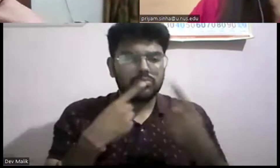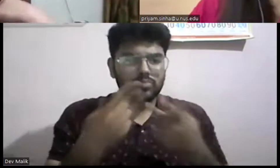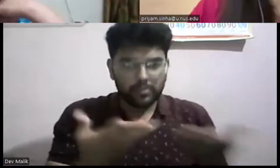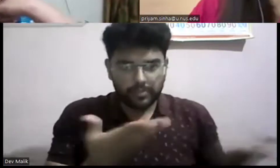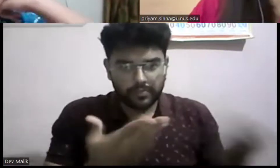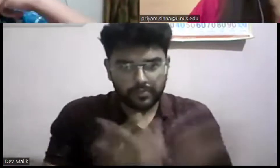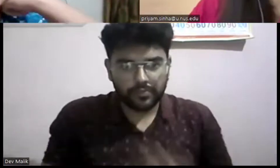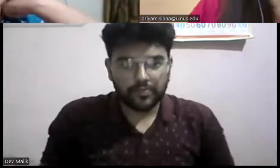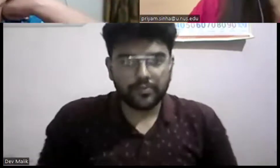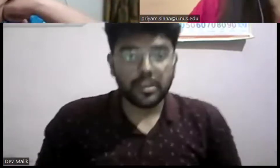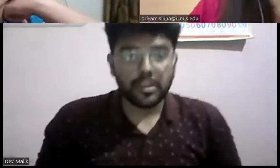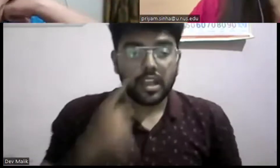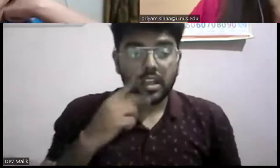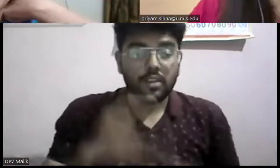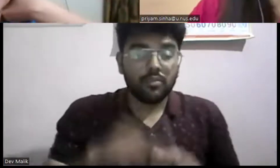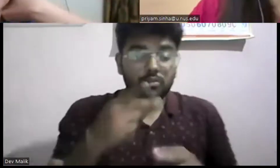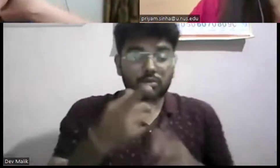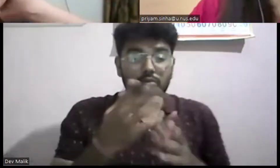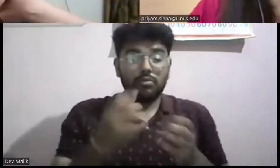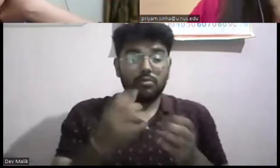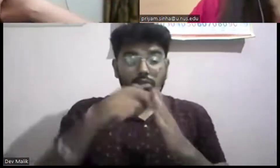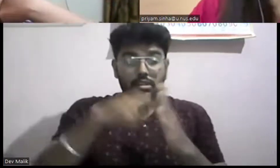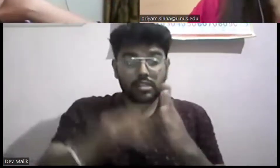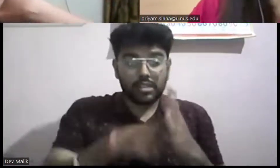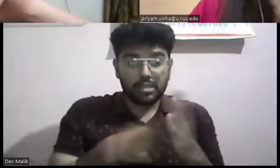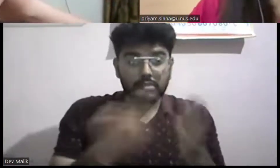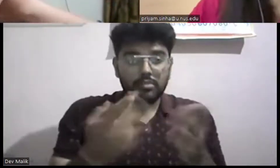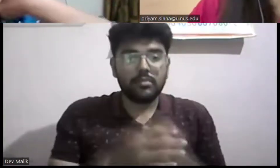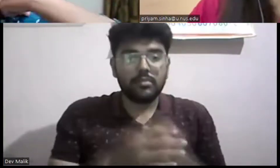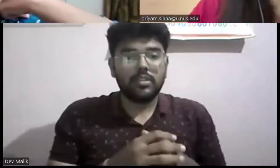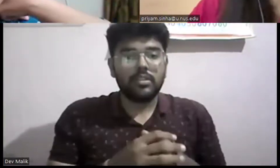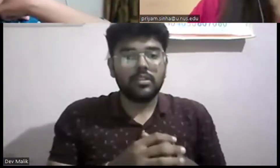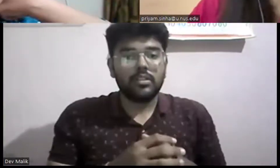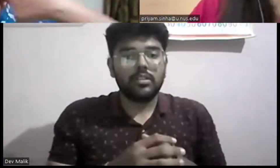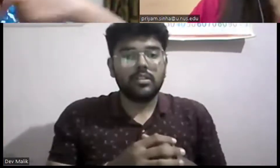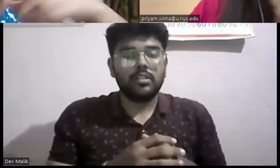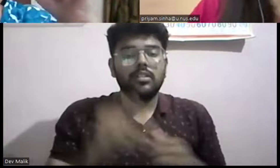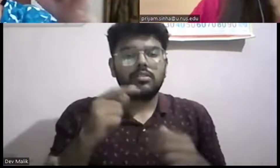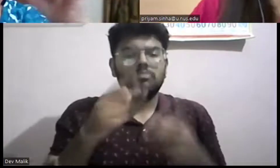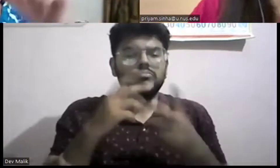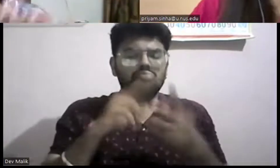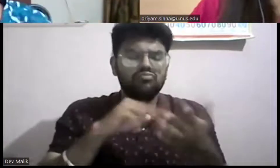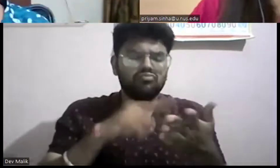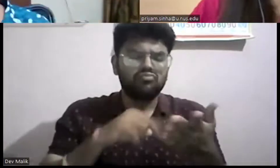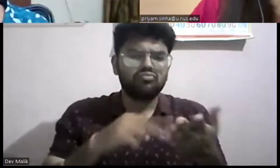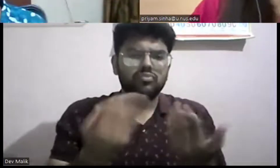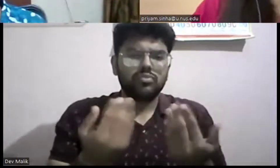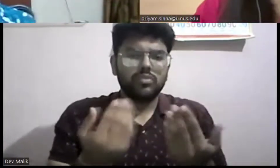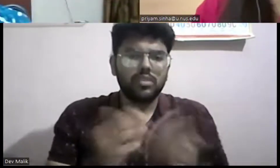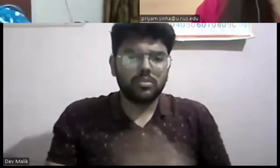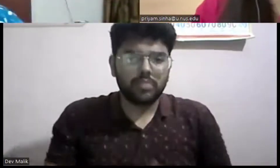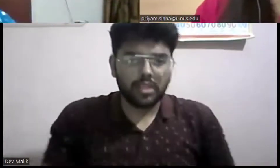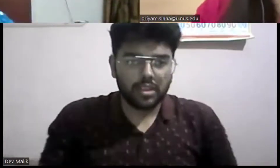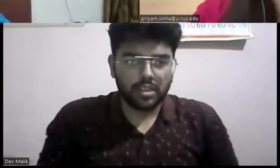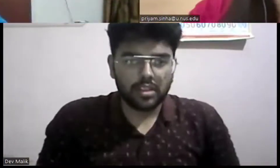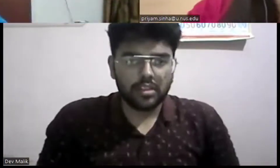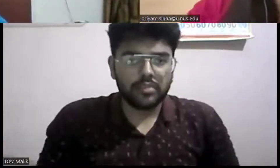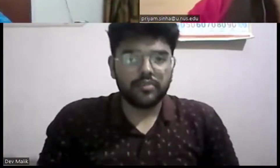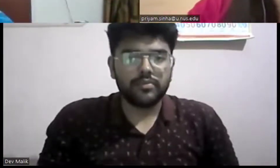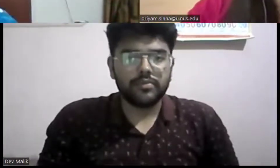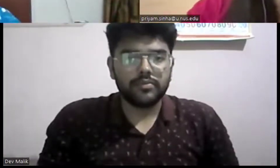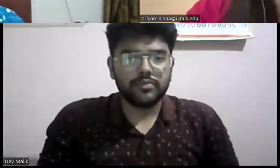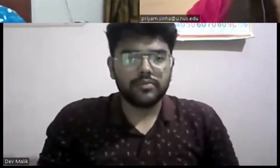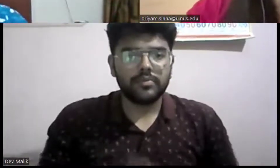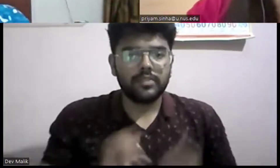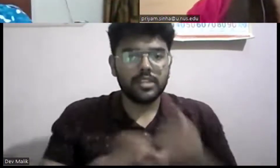read this work by Goffman. In his when he talks about stigma, he also